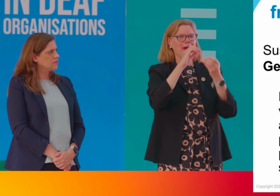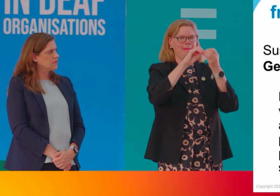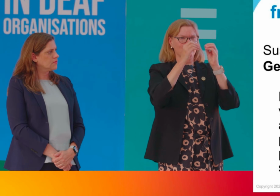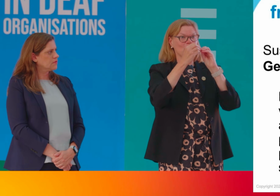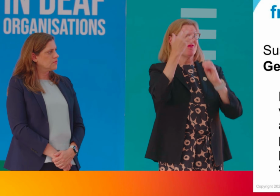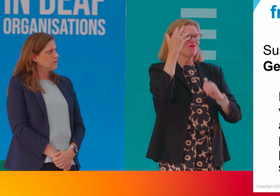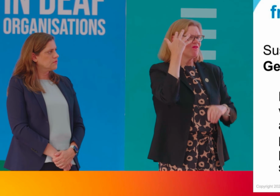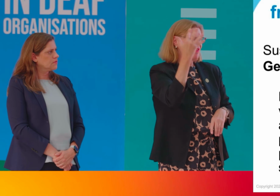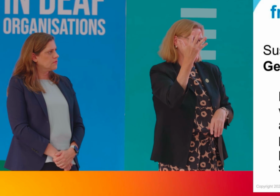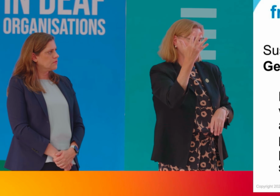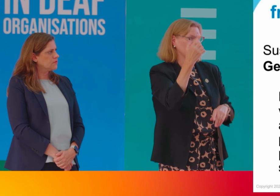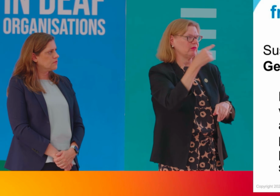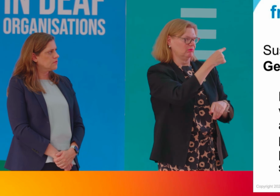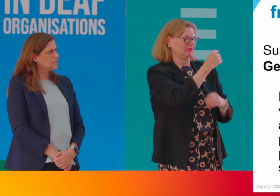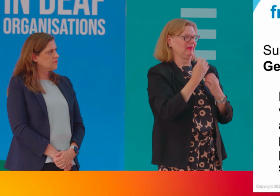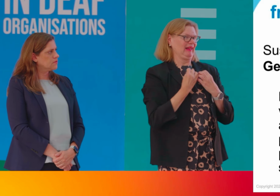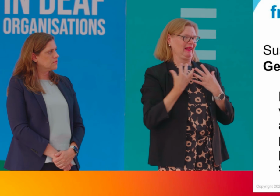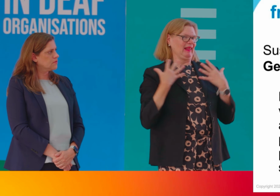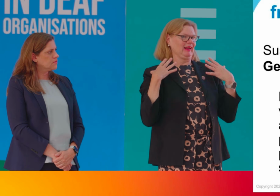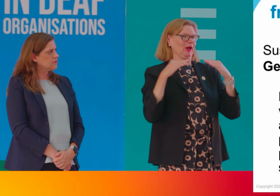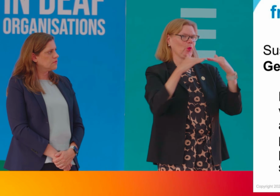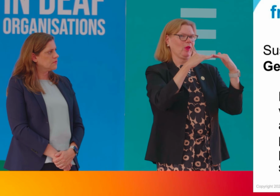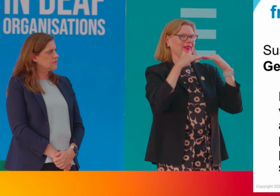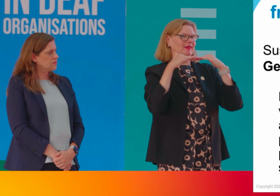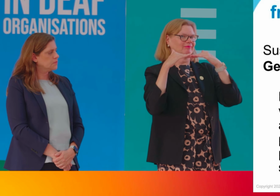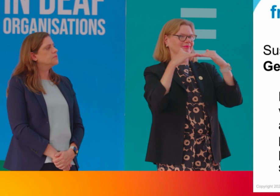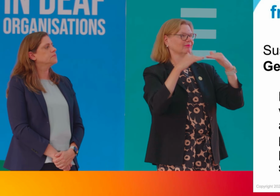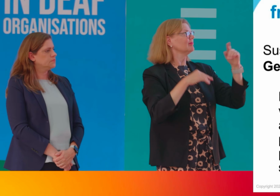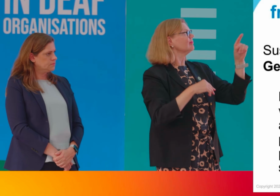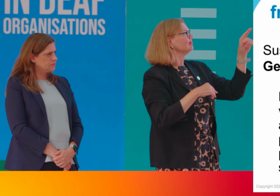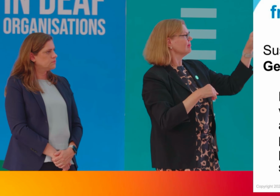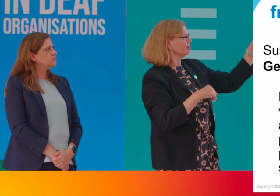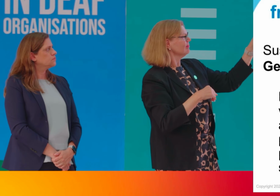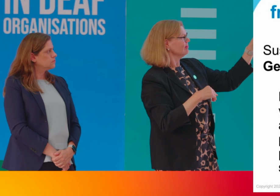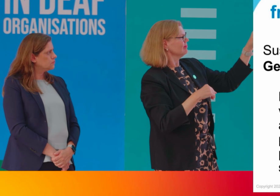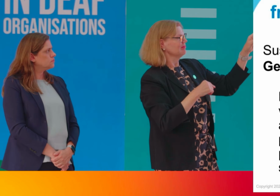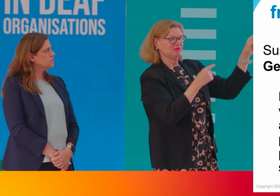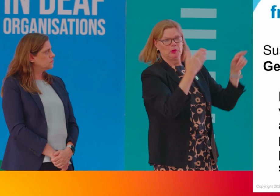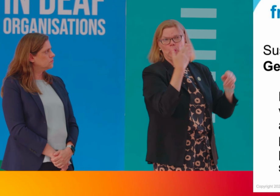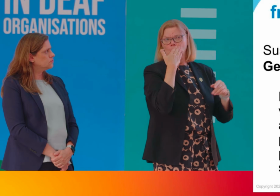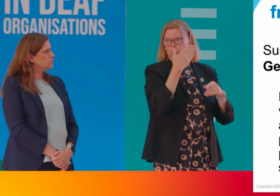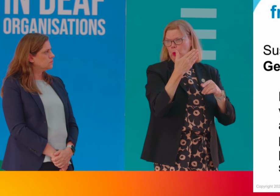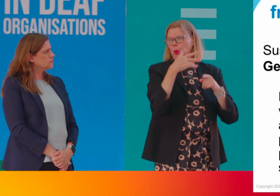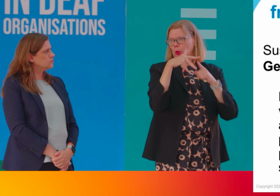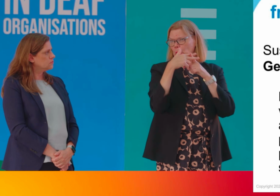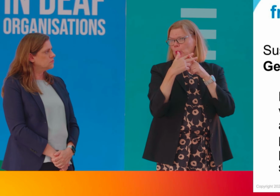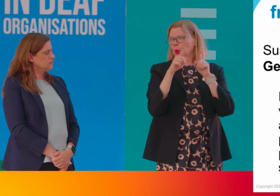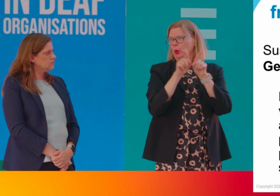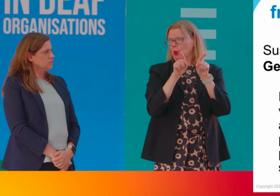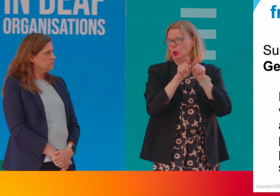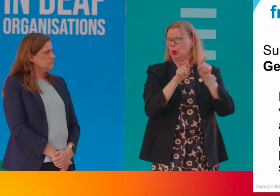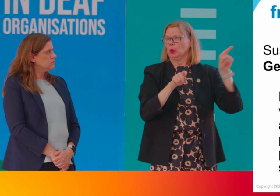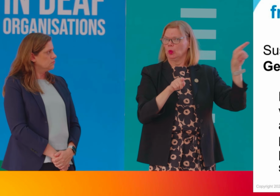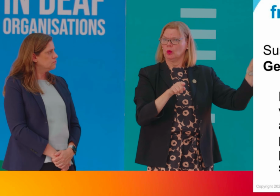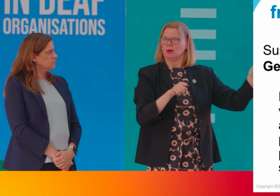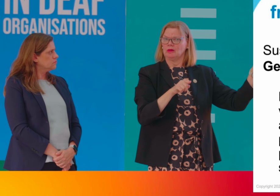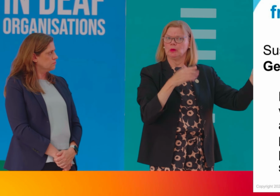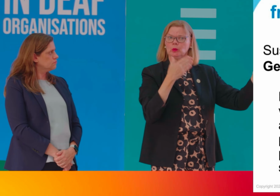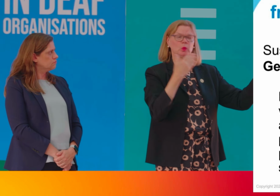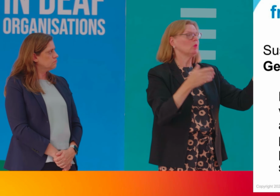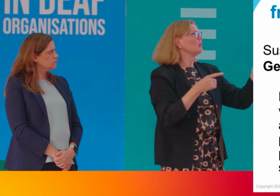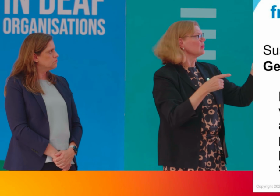If you zoom in to agenda number 5, that speaks to gender equality.